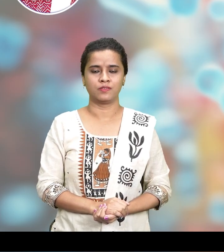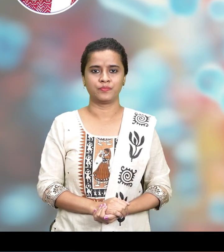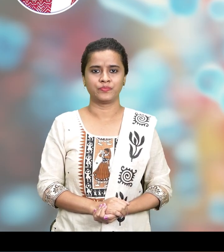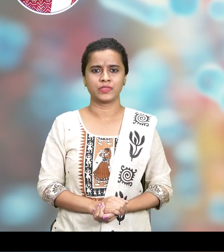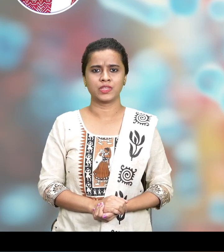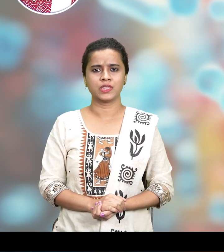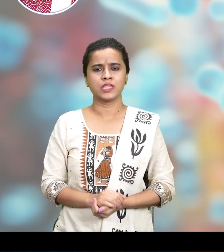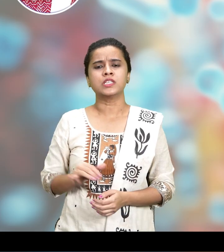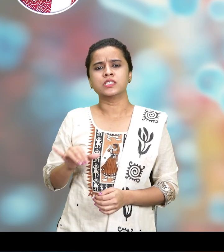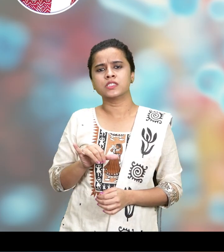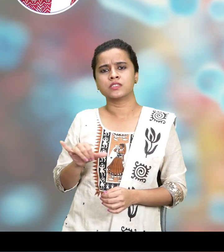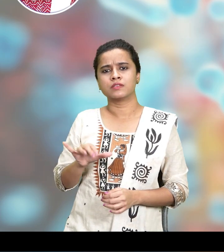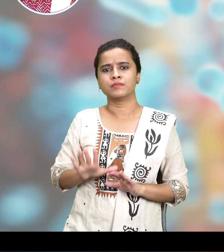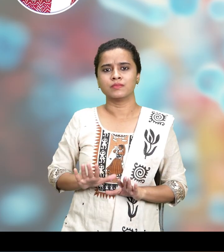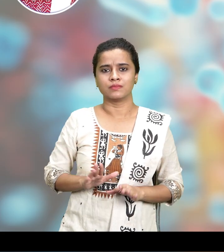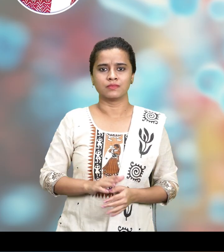Similarly,